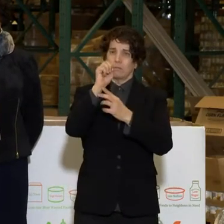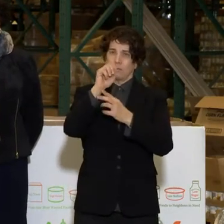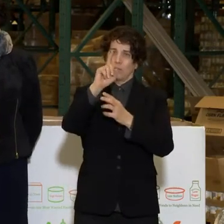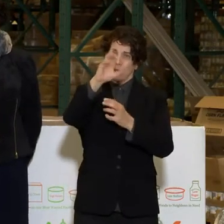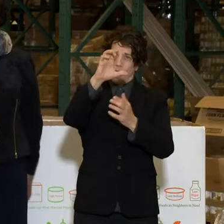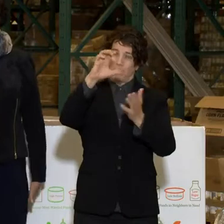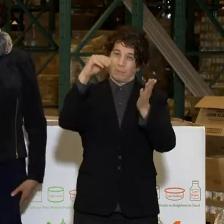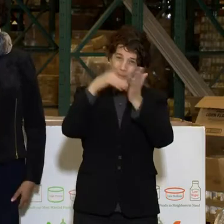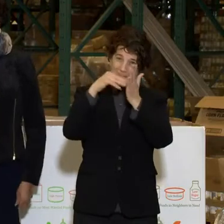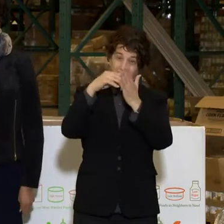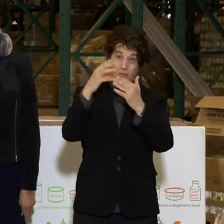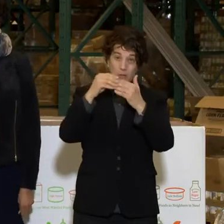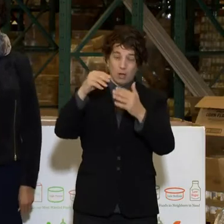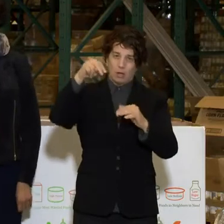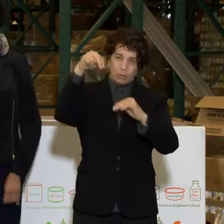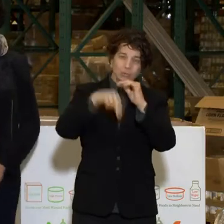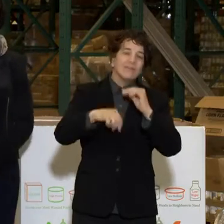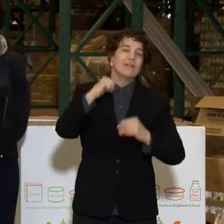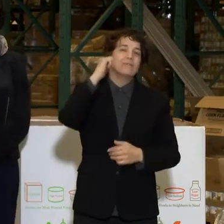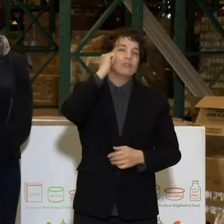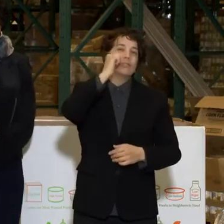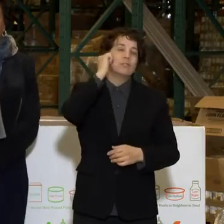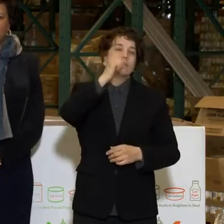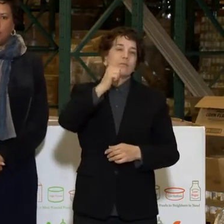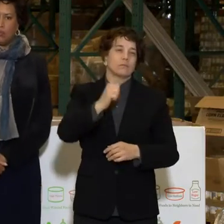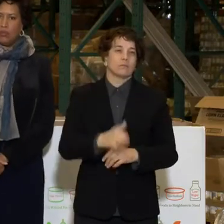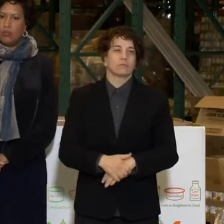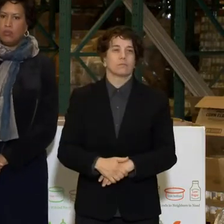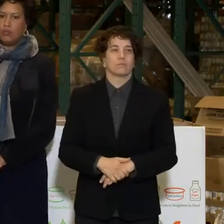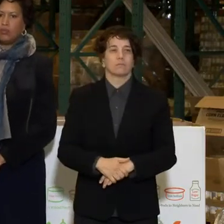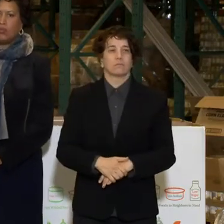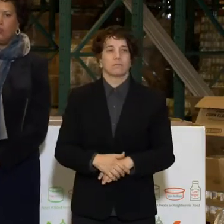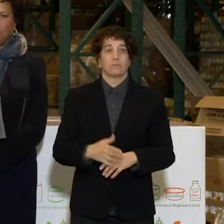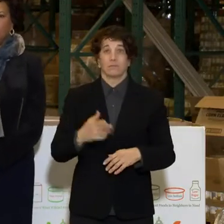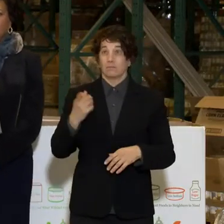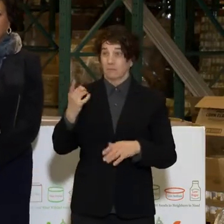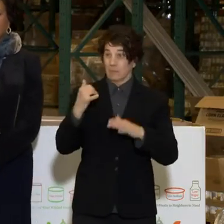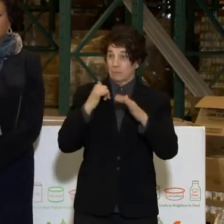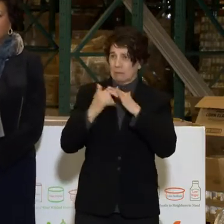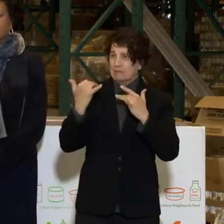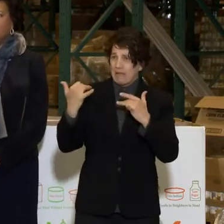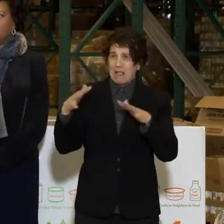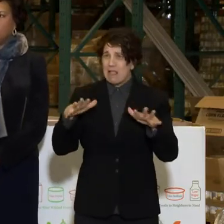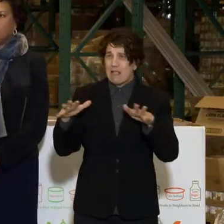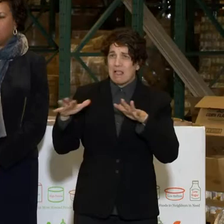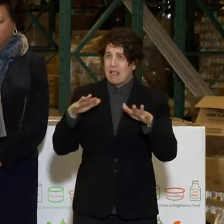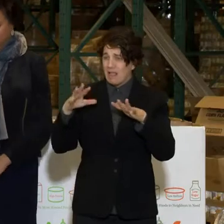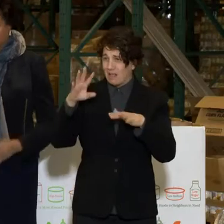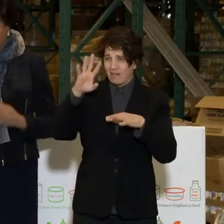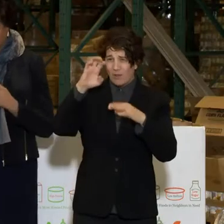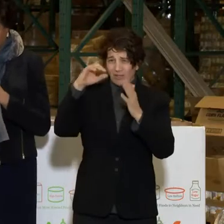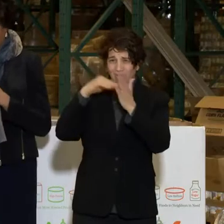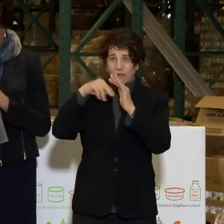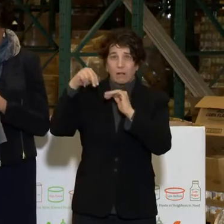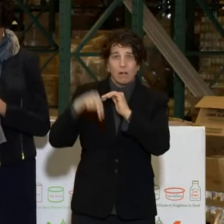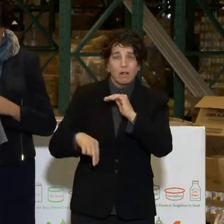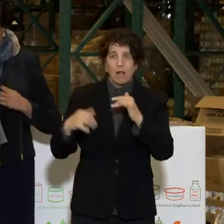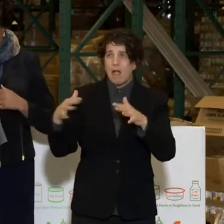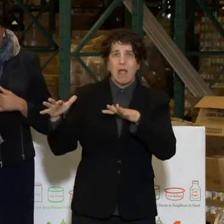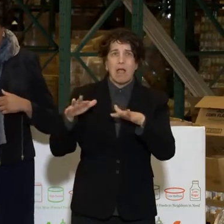on its knees, will have to almost start all over again.